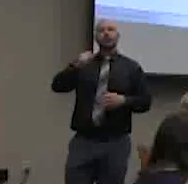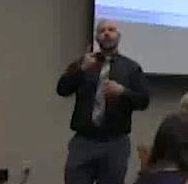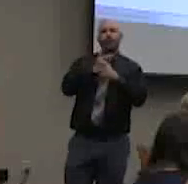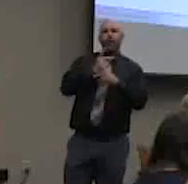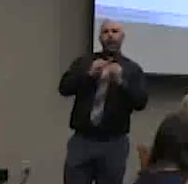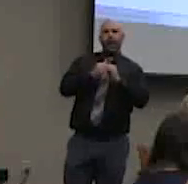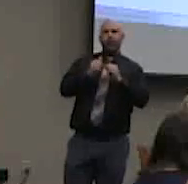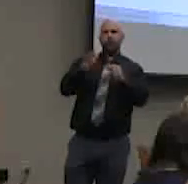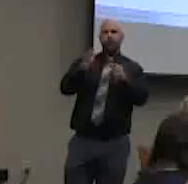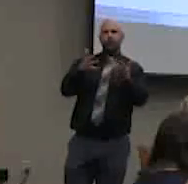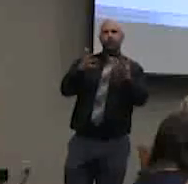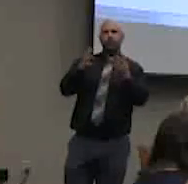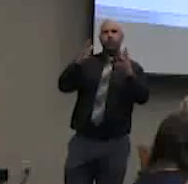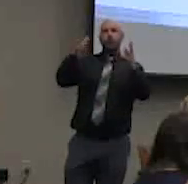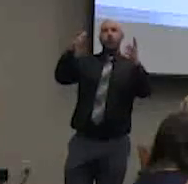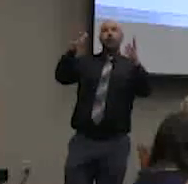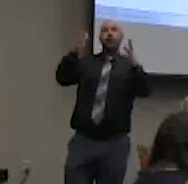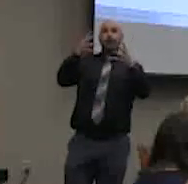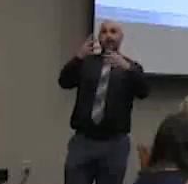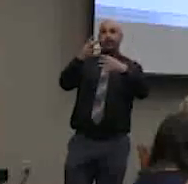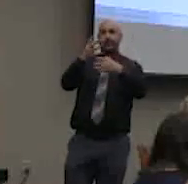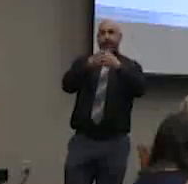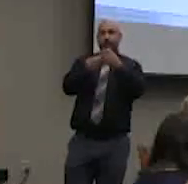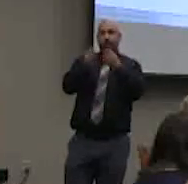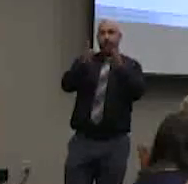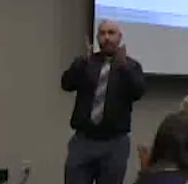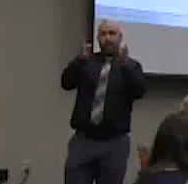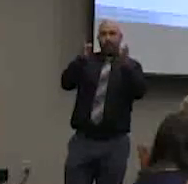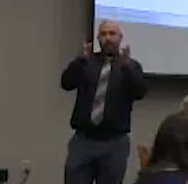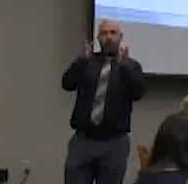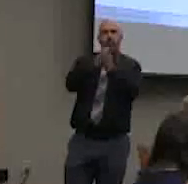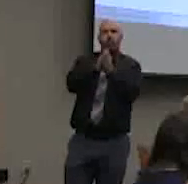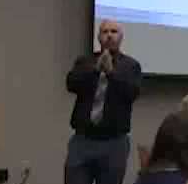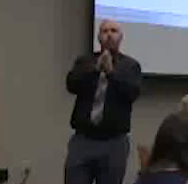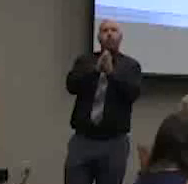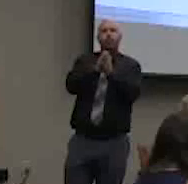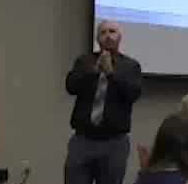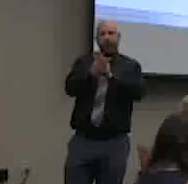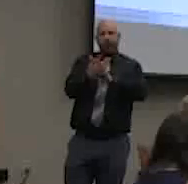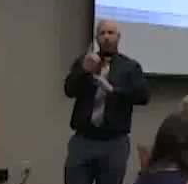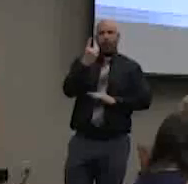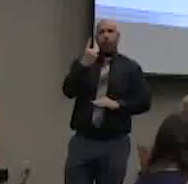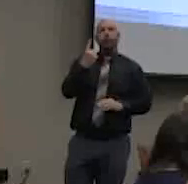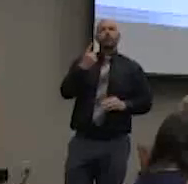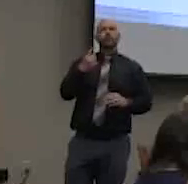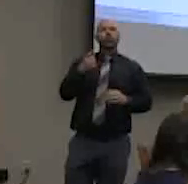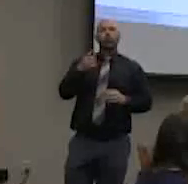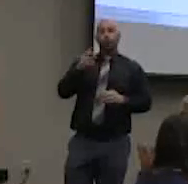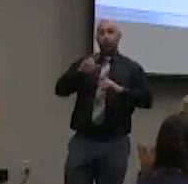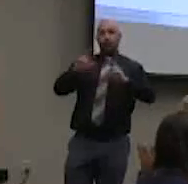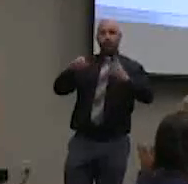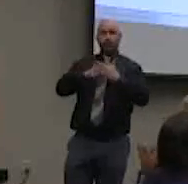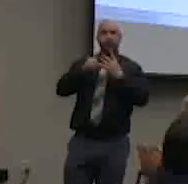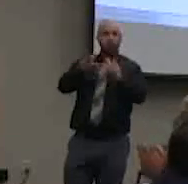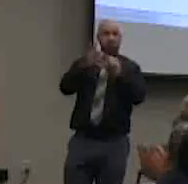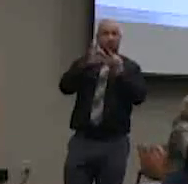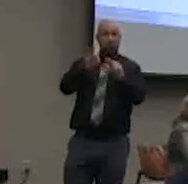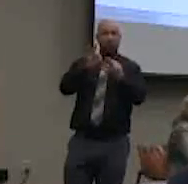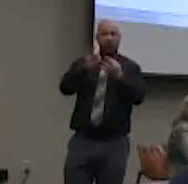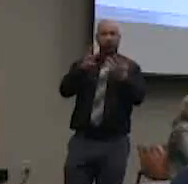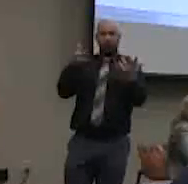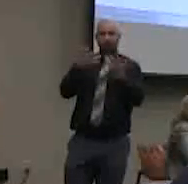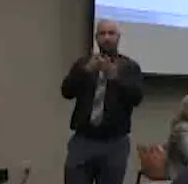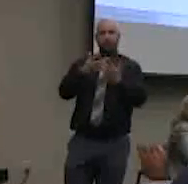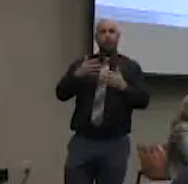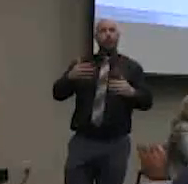Start was a perfect vehicle for us to do that. We have not gotten as far as the Rapids Parish